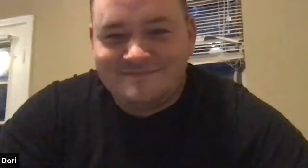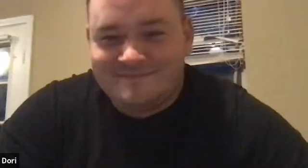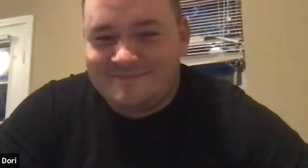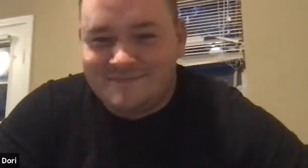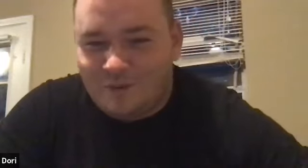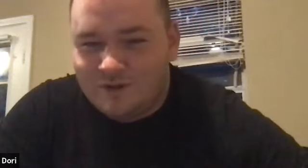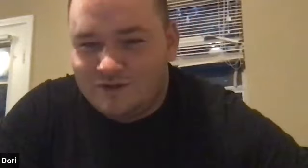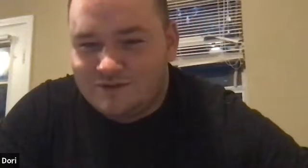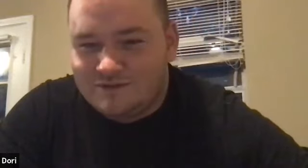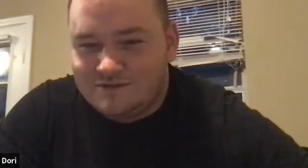No words.